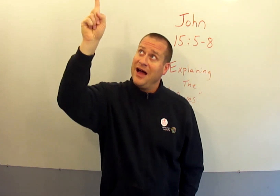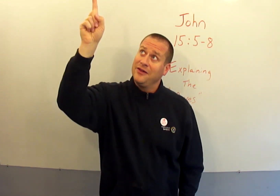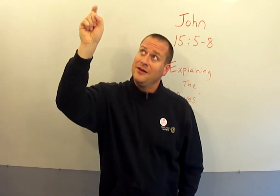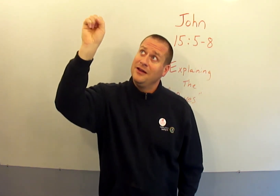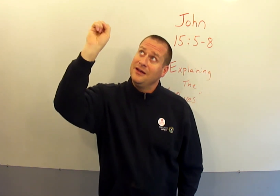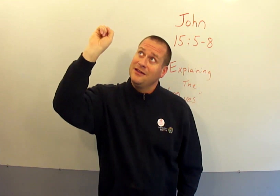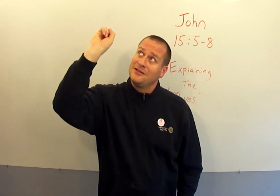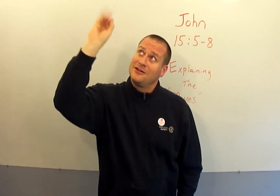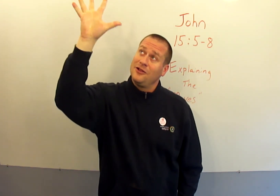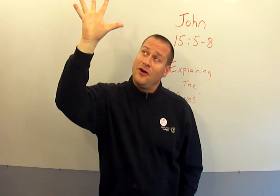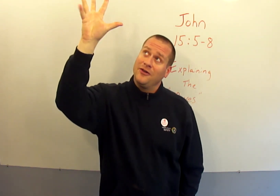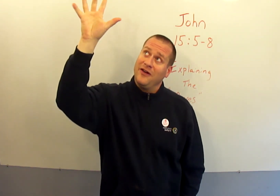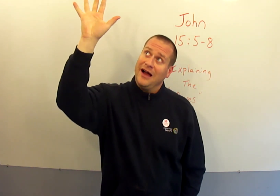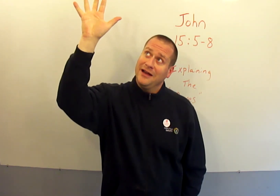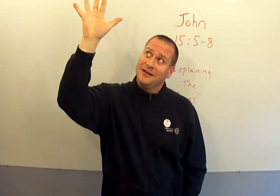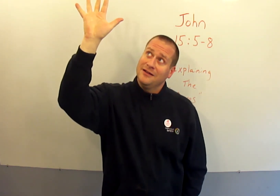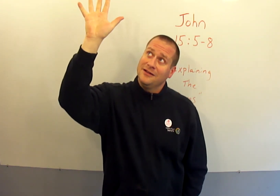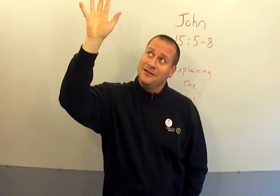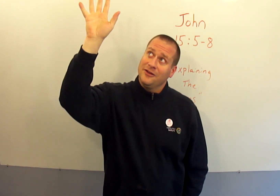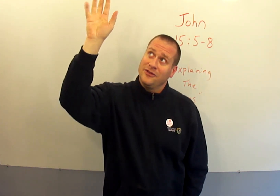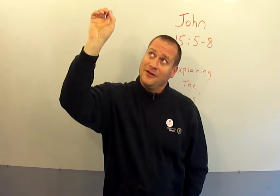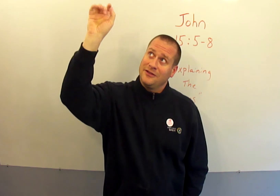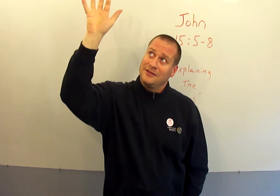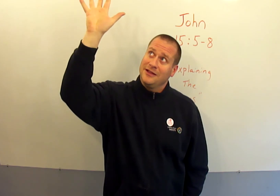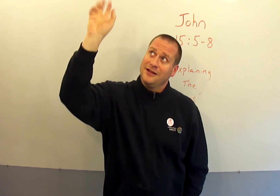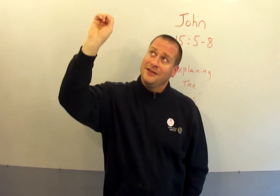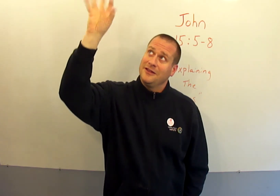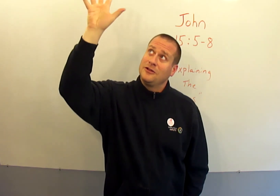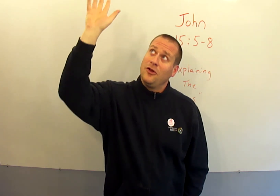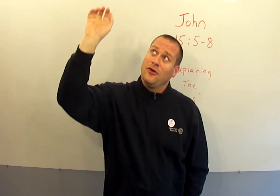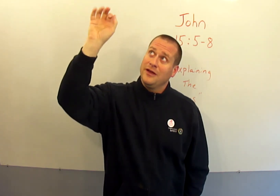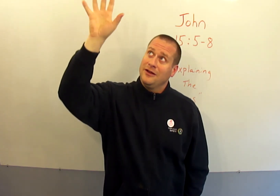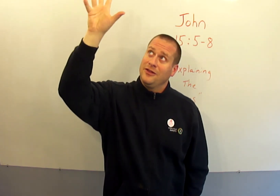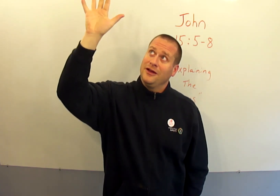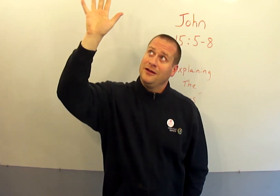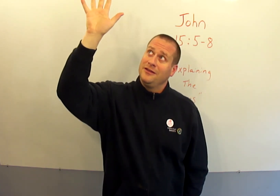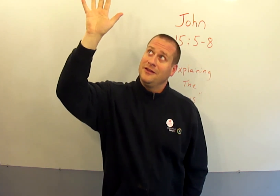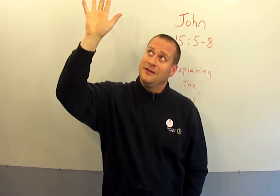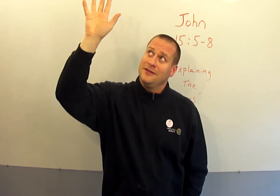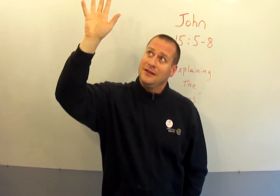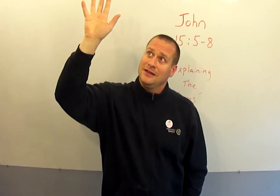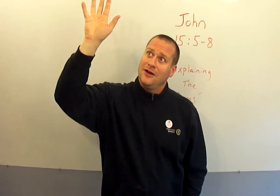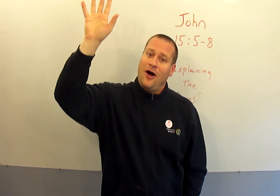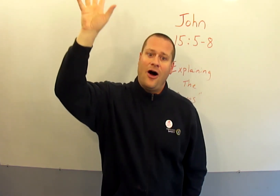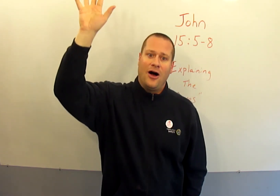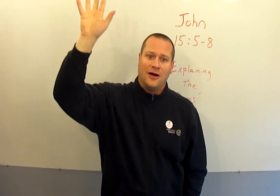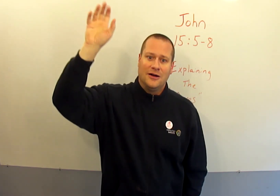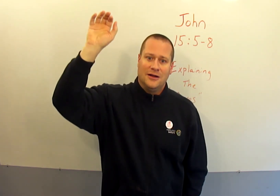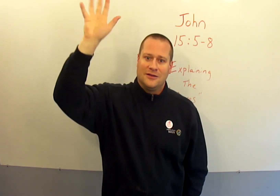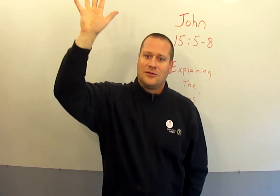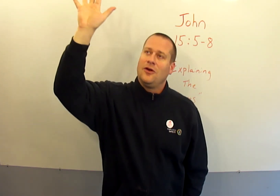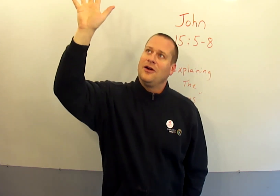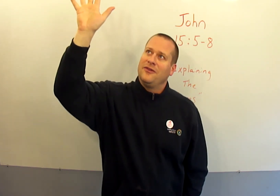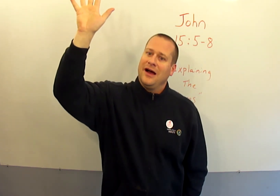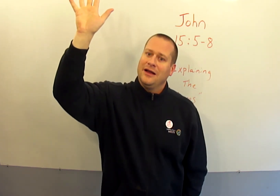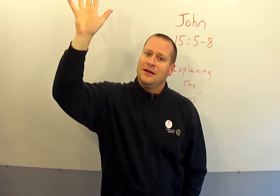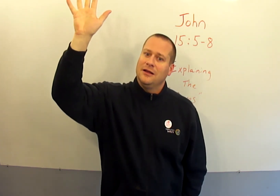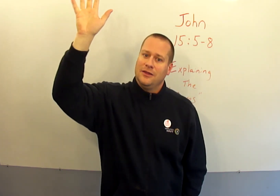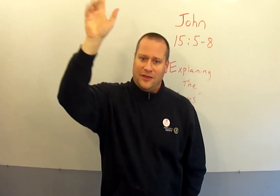Father is glorified. You know, so there's like the glory or the awe is glorified.